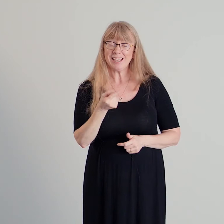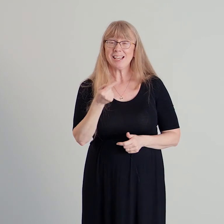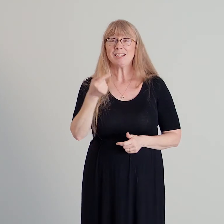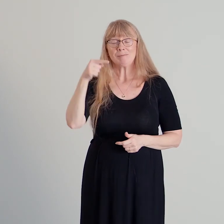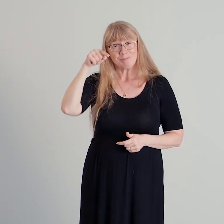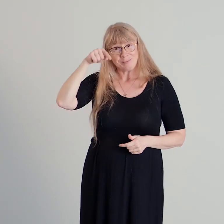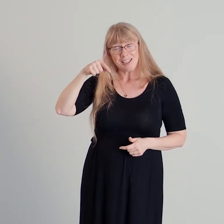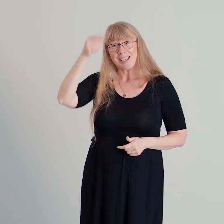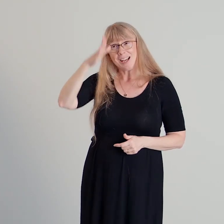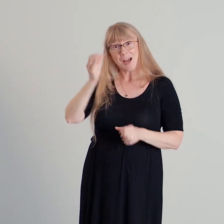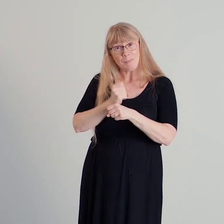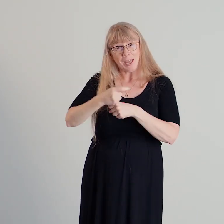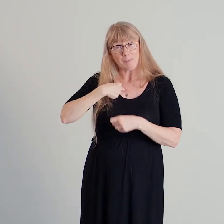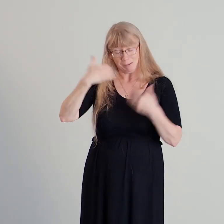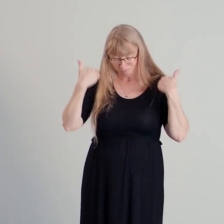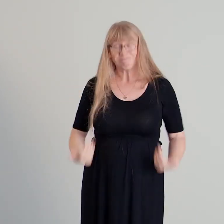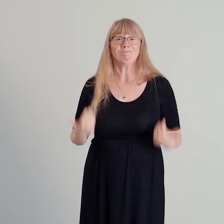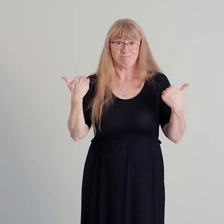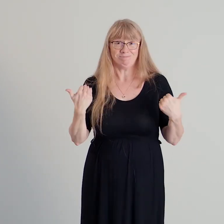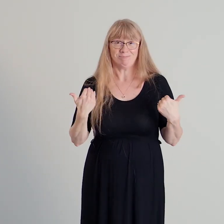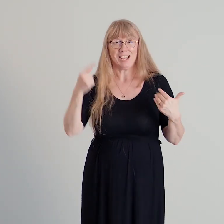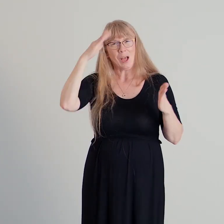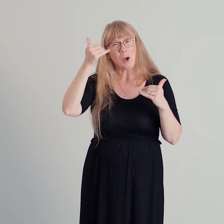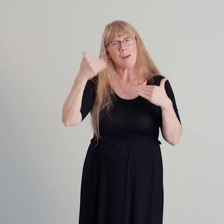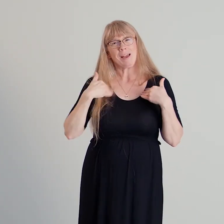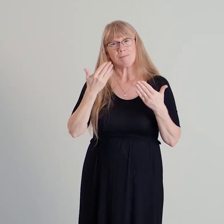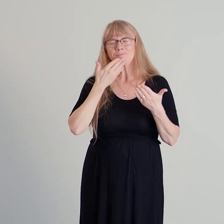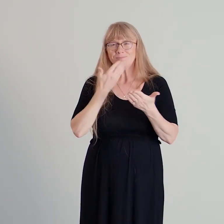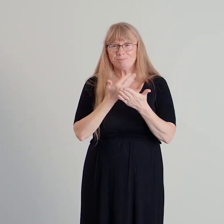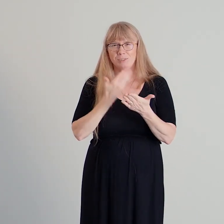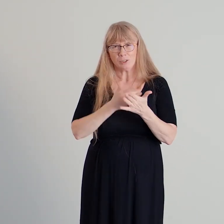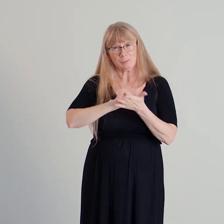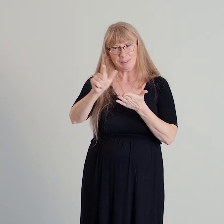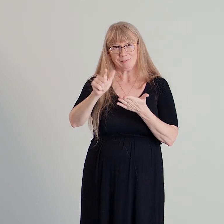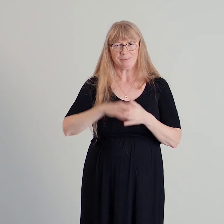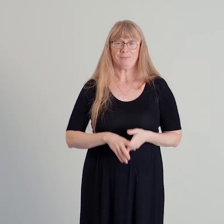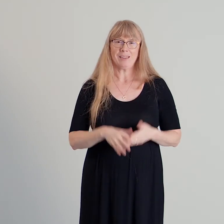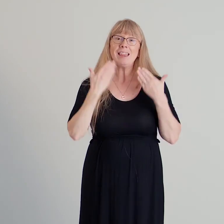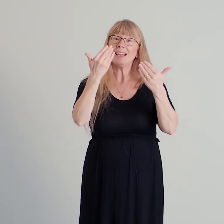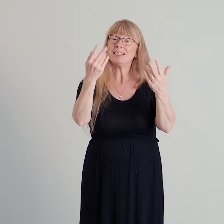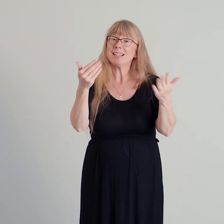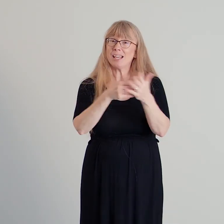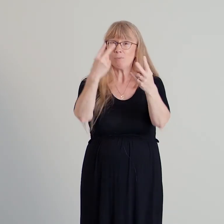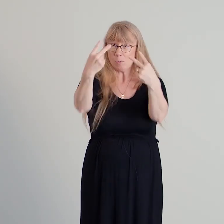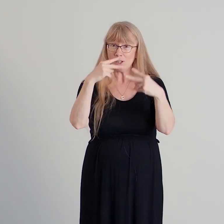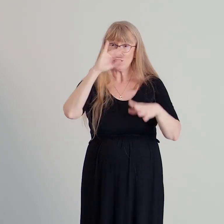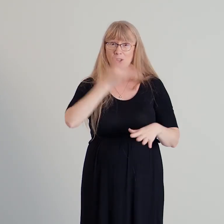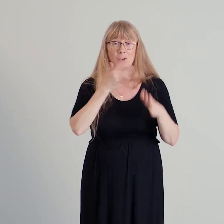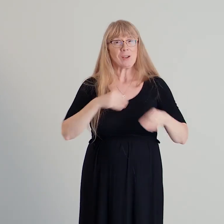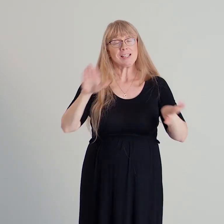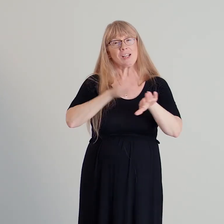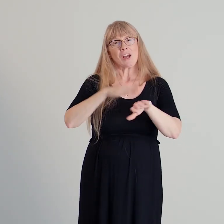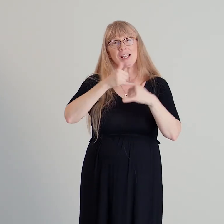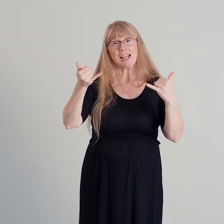who God has made me. I hope you have a great week. Thanks again for watching Graceland Online. We